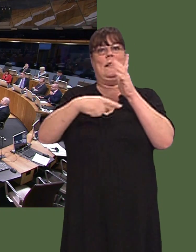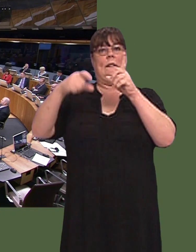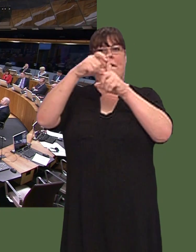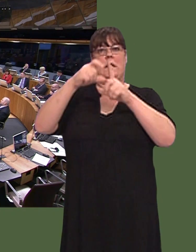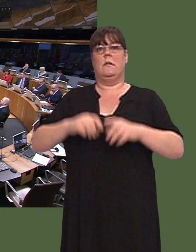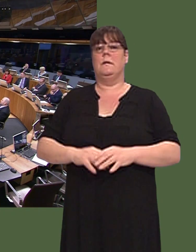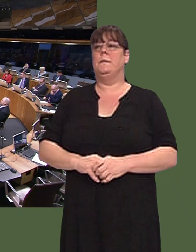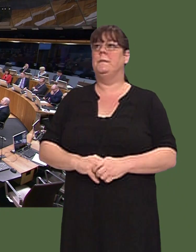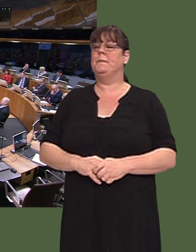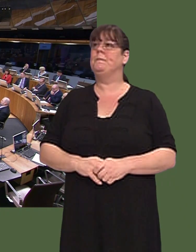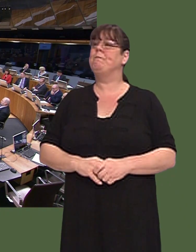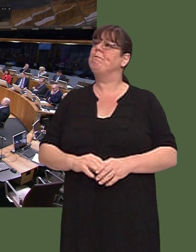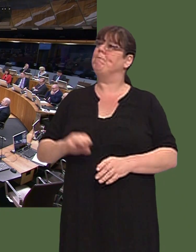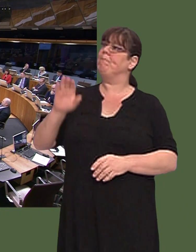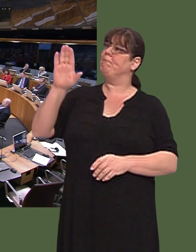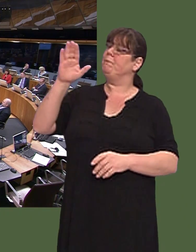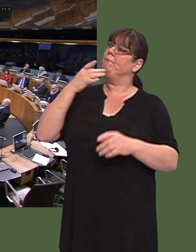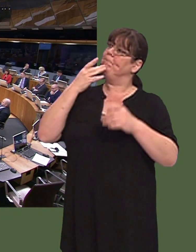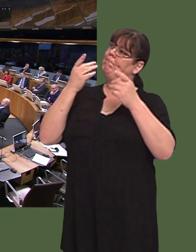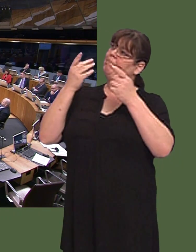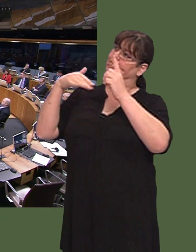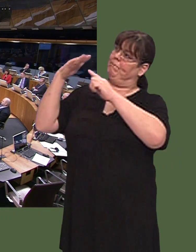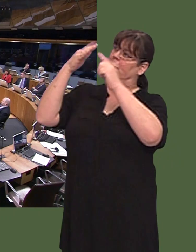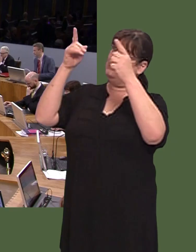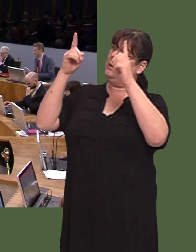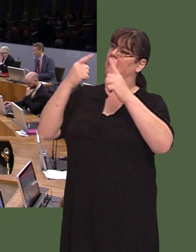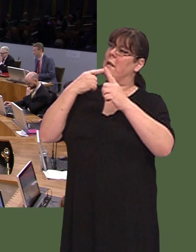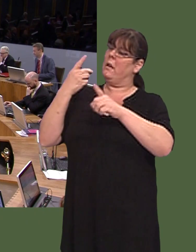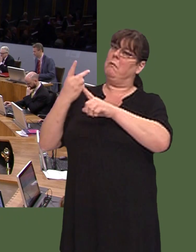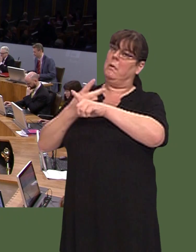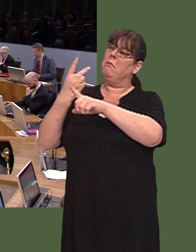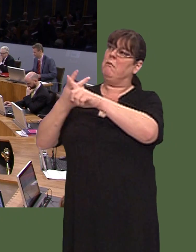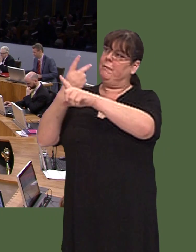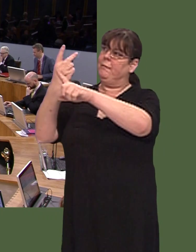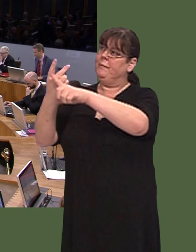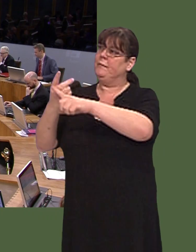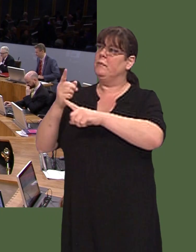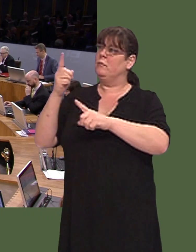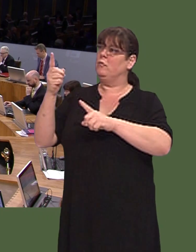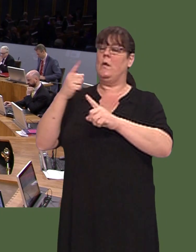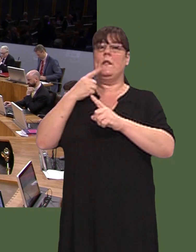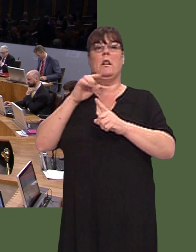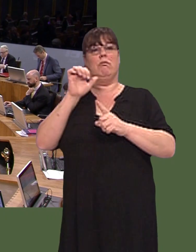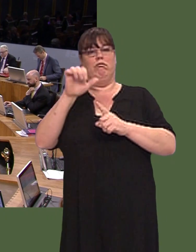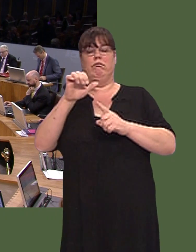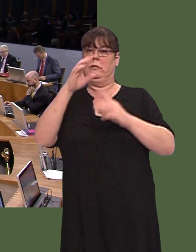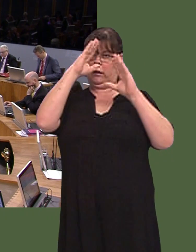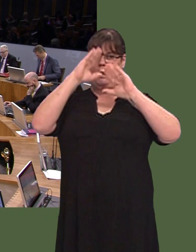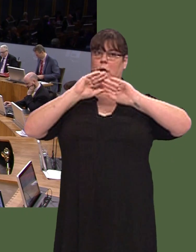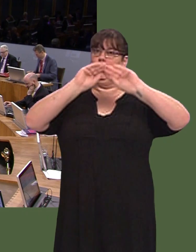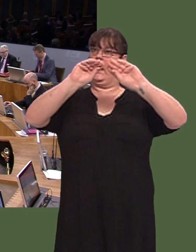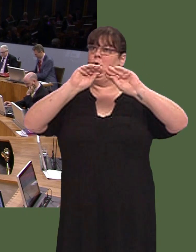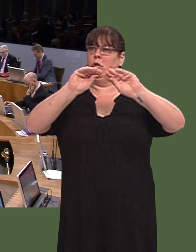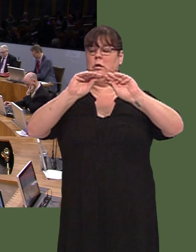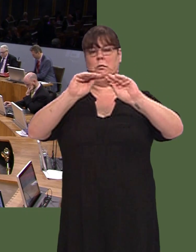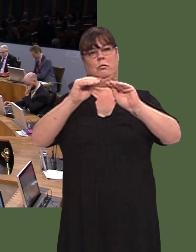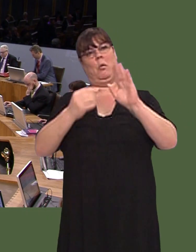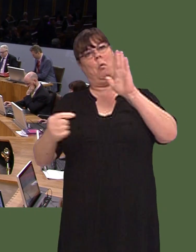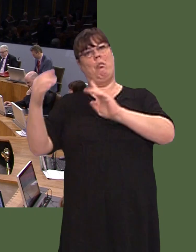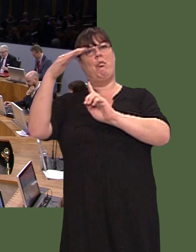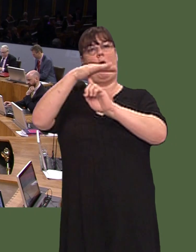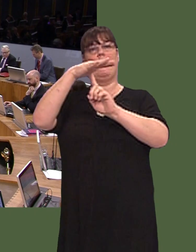Now, people waiting for hip operations can get very depressed from the constant pain. I know